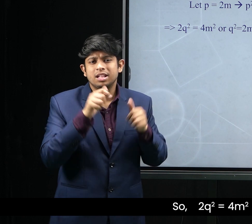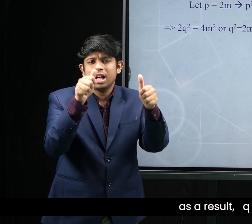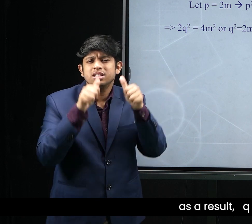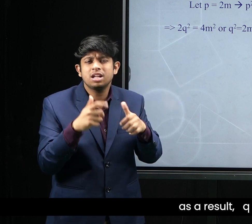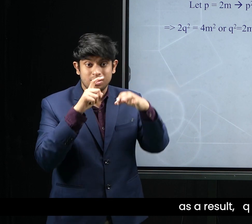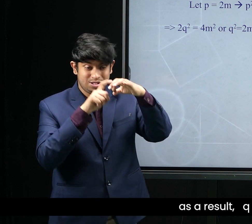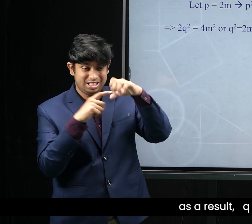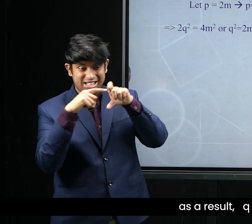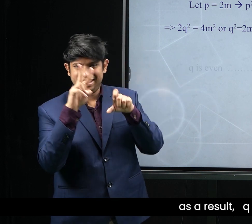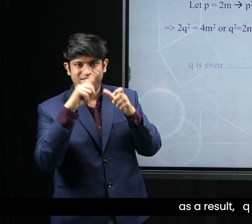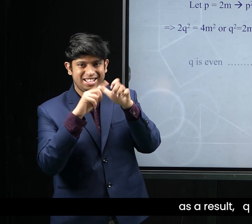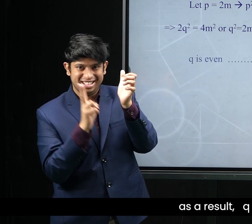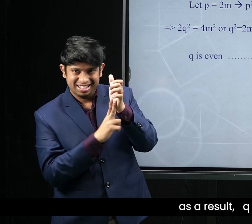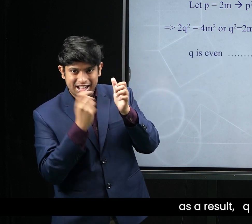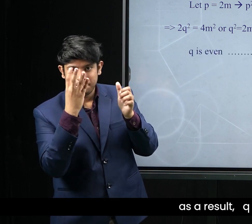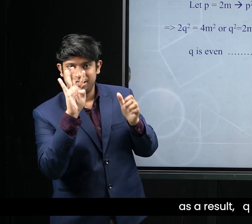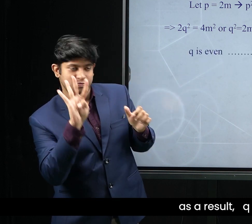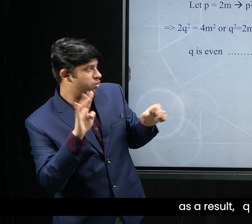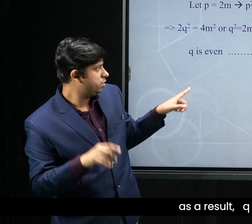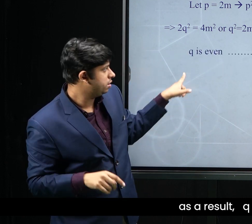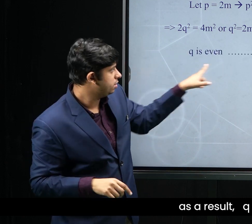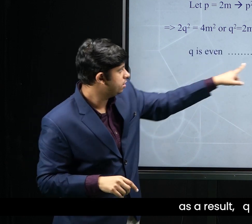As a result, q is even as equation 4.